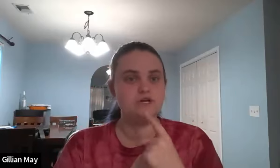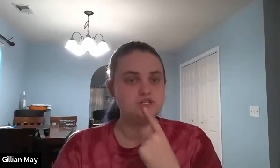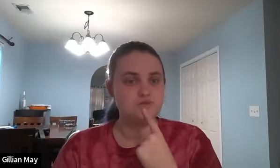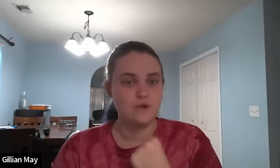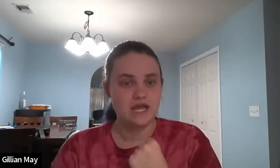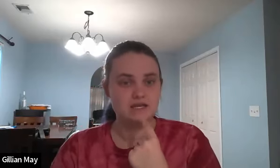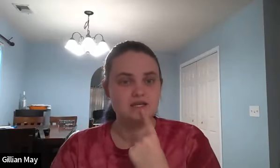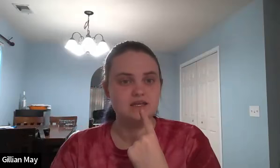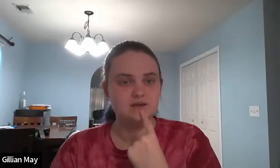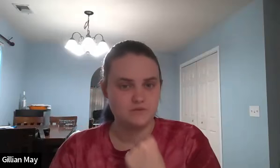is red.